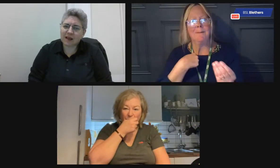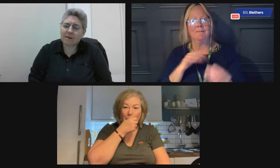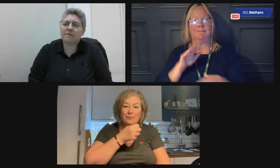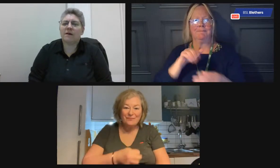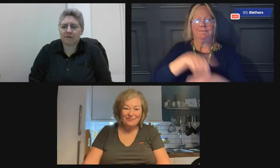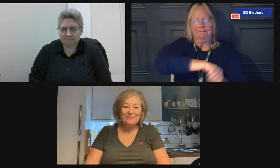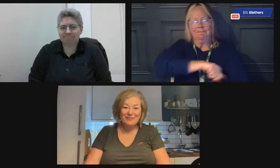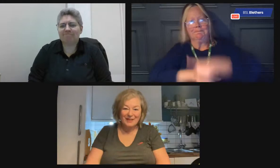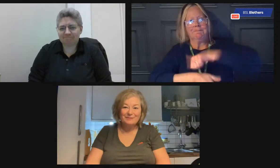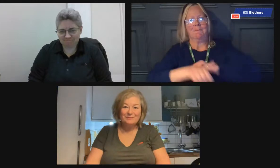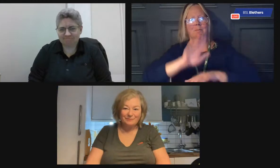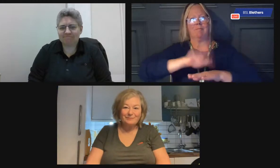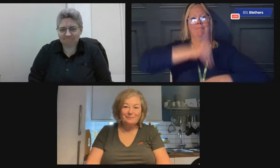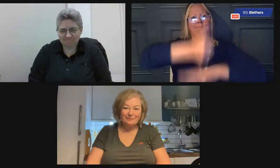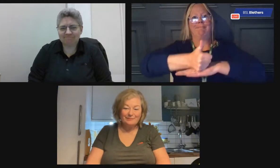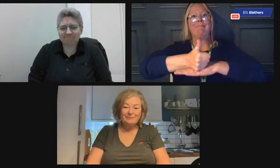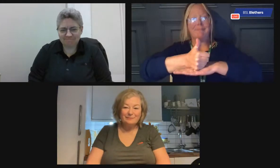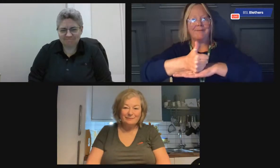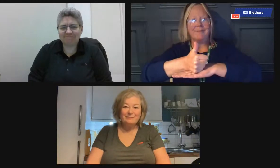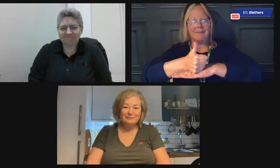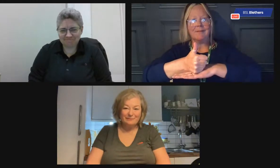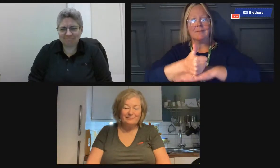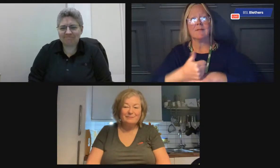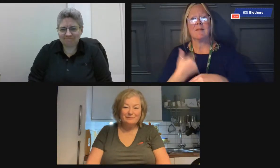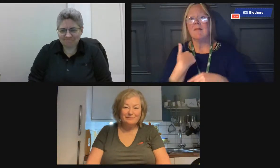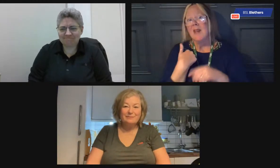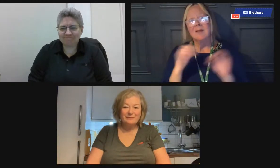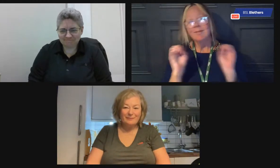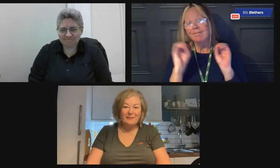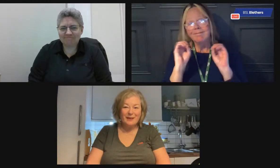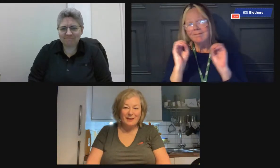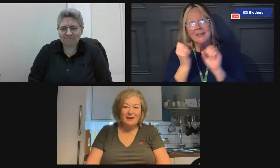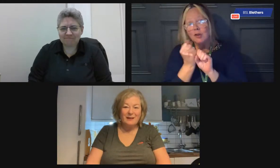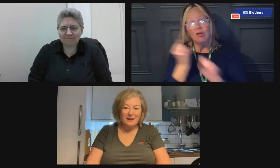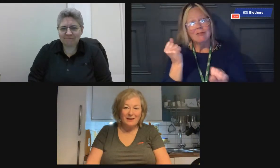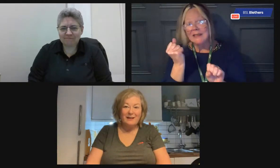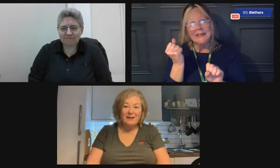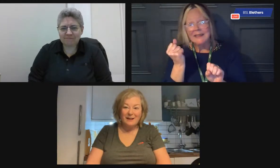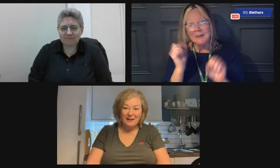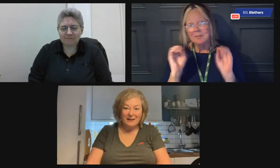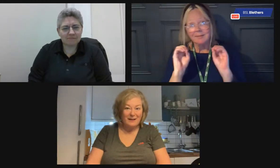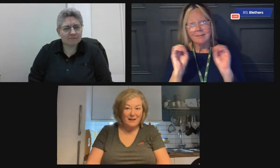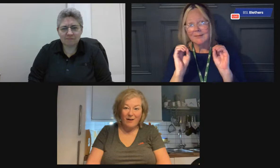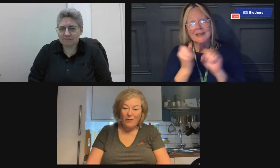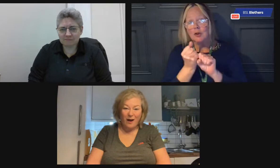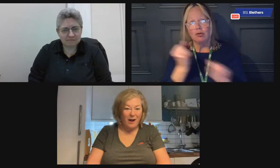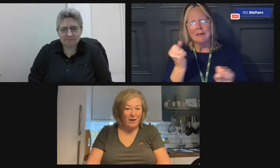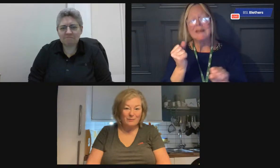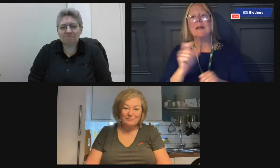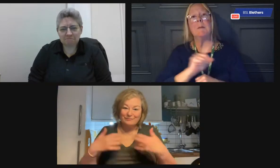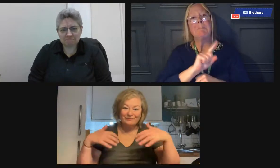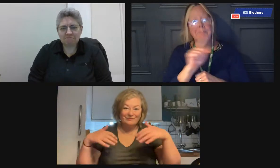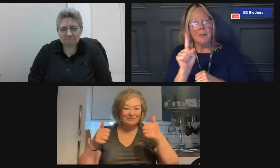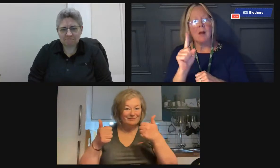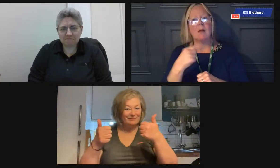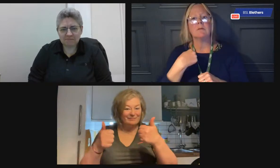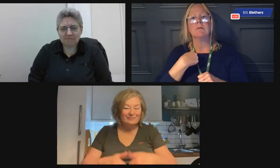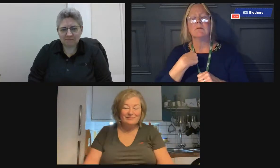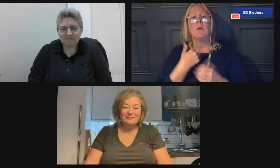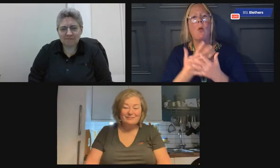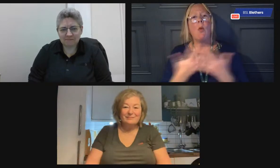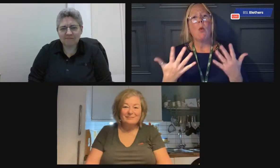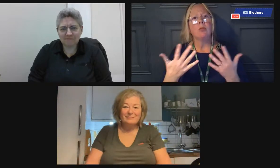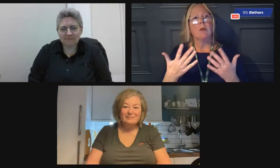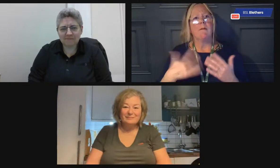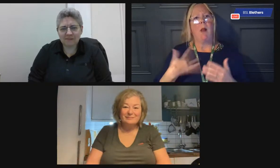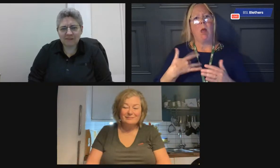So where there are gaps in services, I roll my sleeves up, get stuck in and set something up. So no specific degree